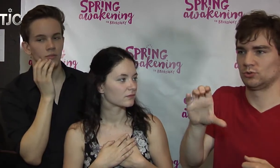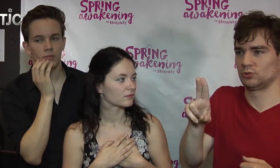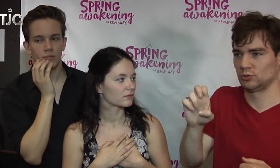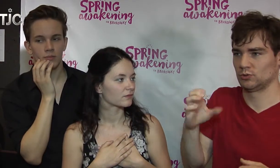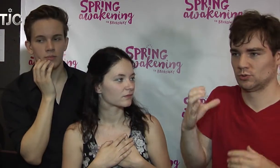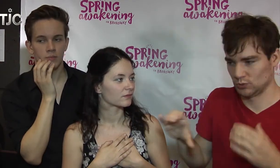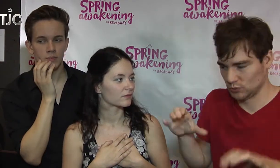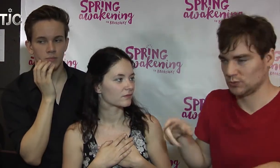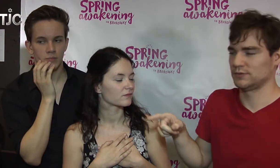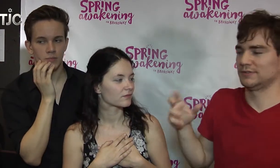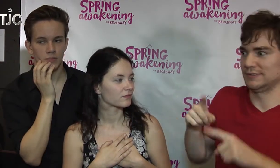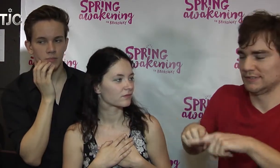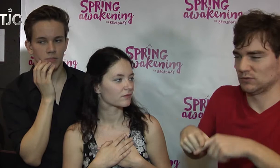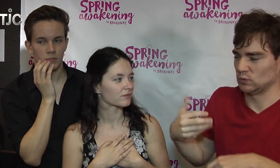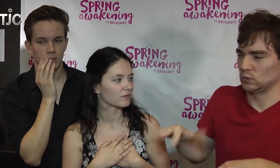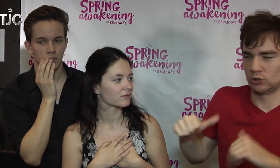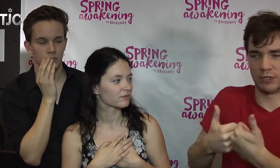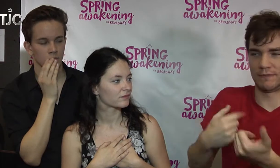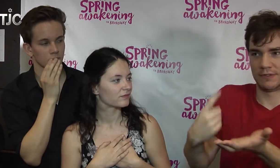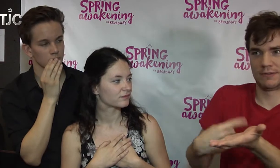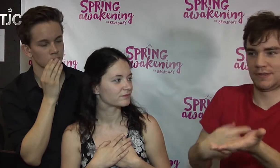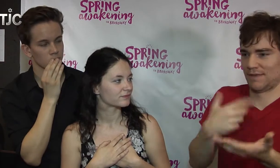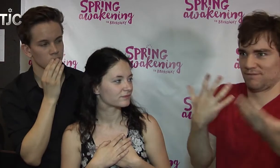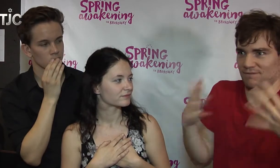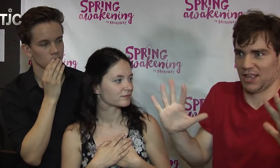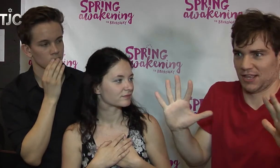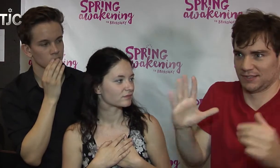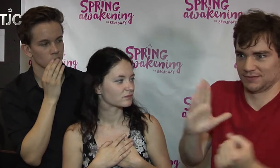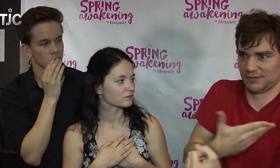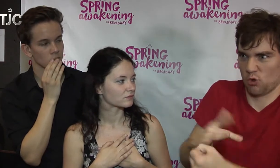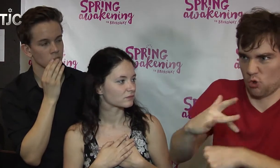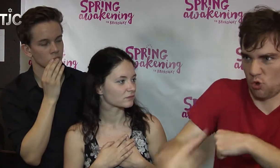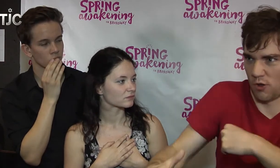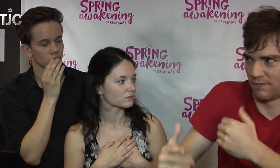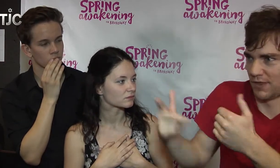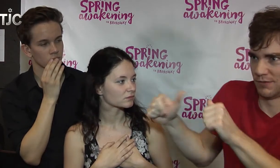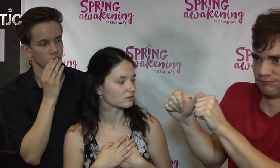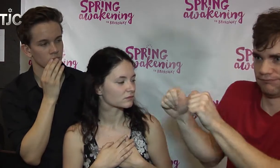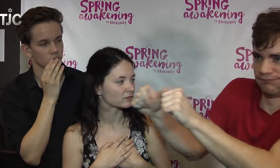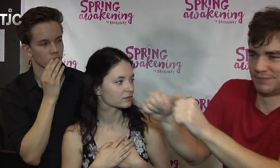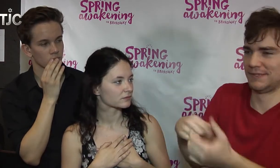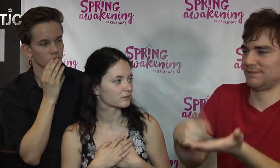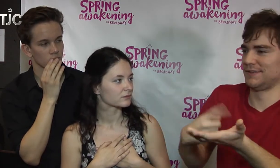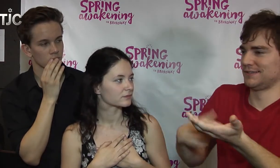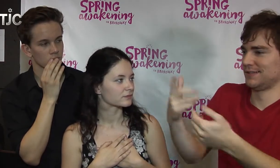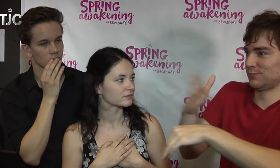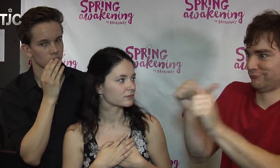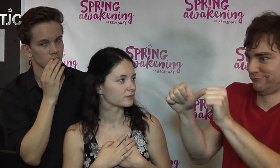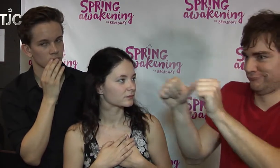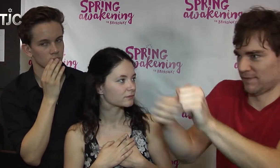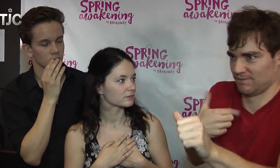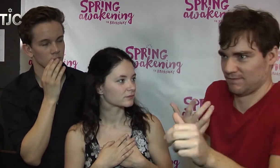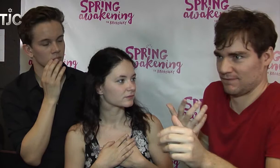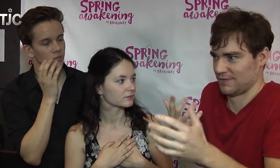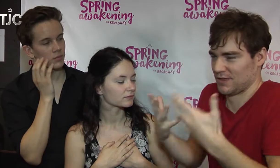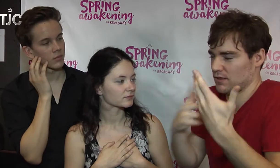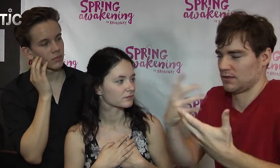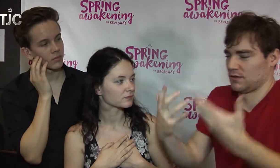I need cues to really help me. So I depend on cues, and it's been quite a challenge. You know, you have to like fit the music,